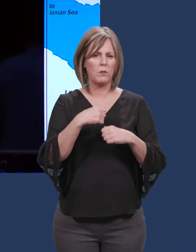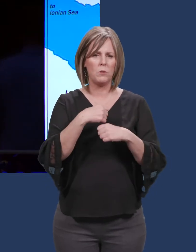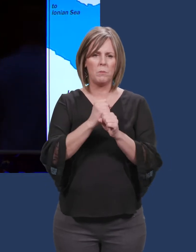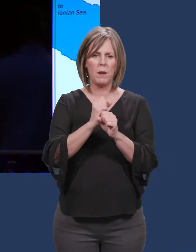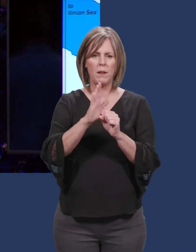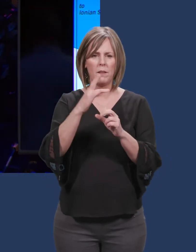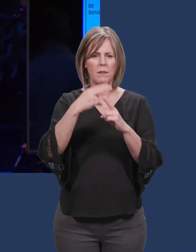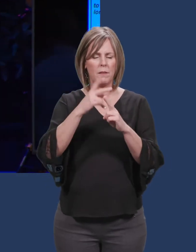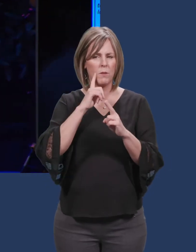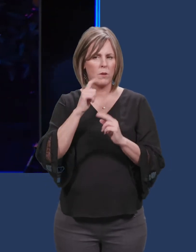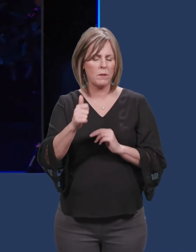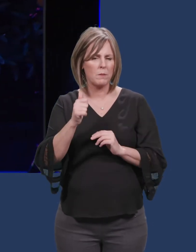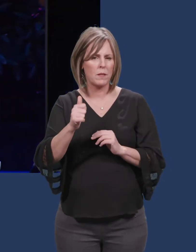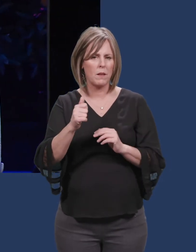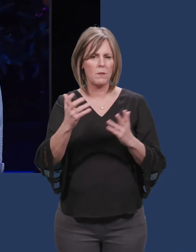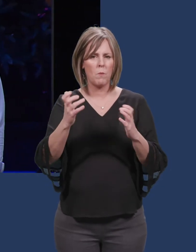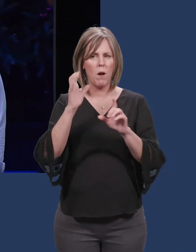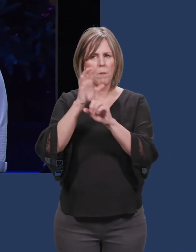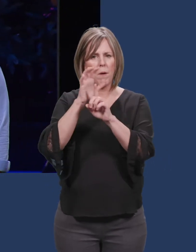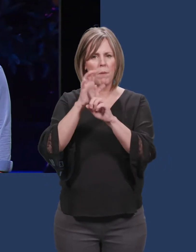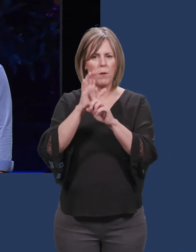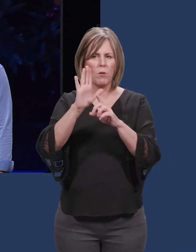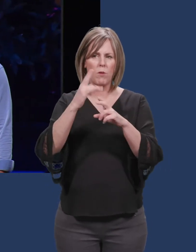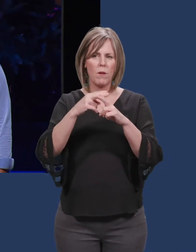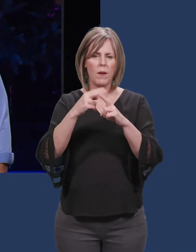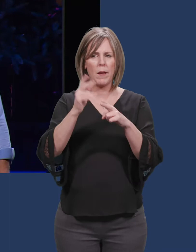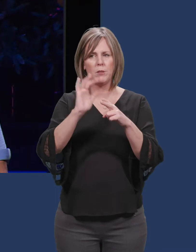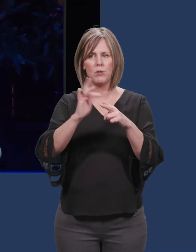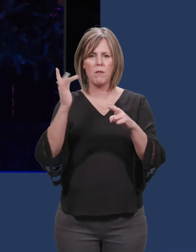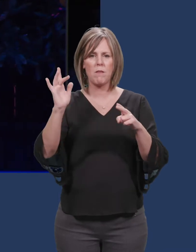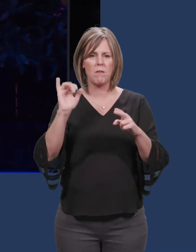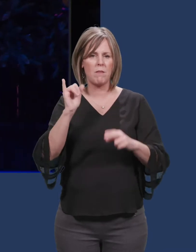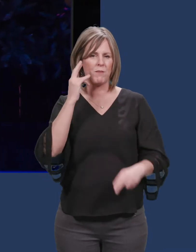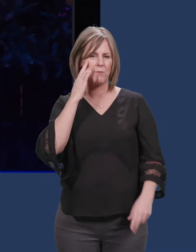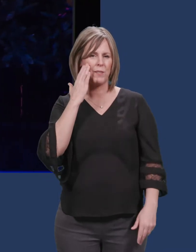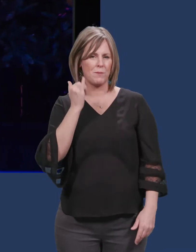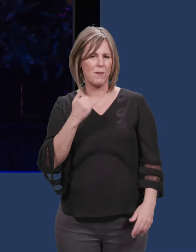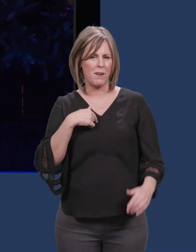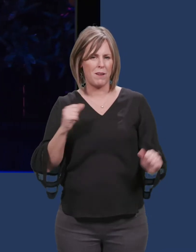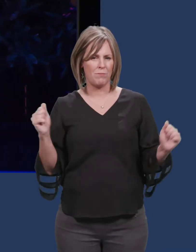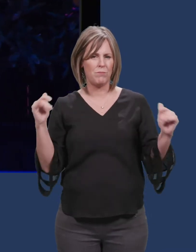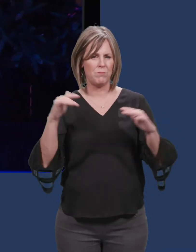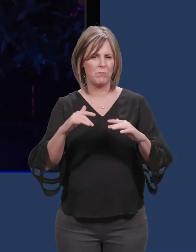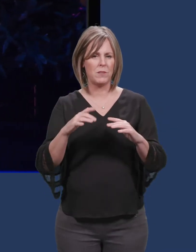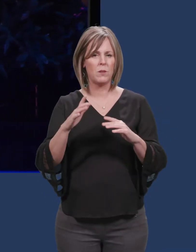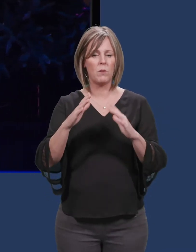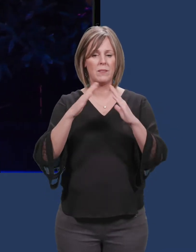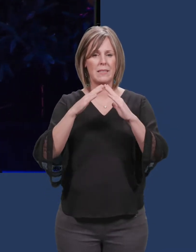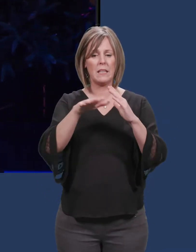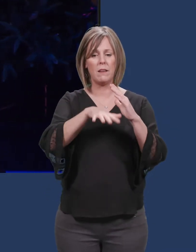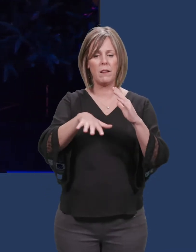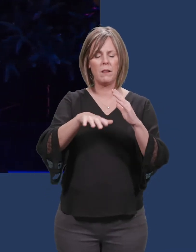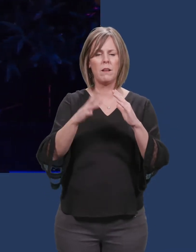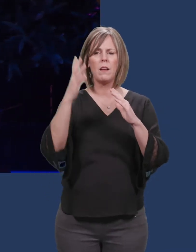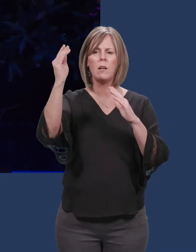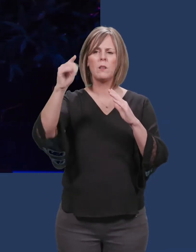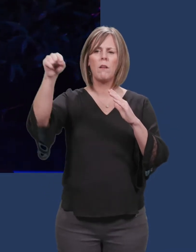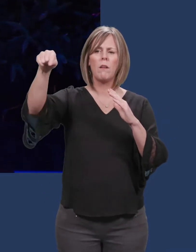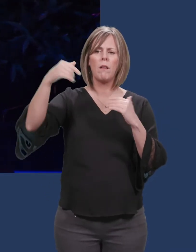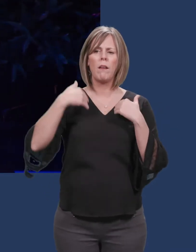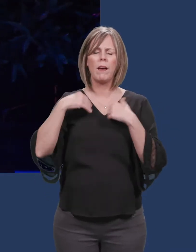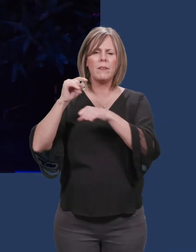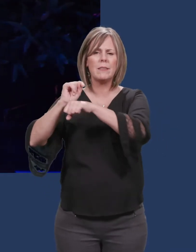for themselves. That's why they were in Corinth. Right outside the city was a temple to the goddess